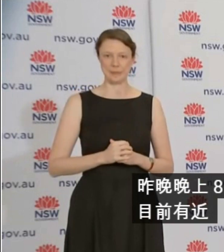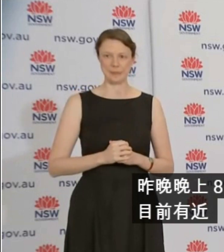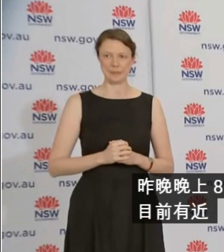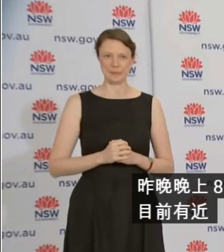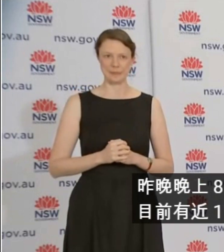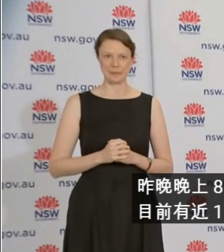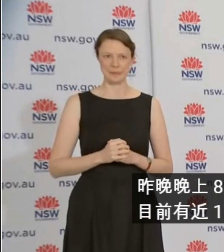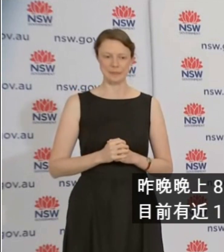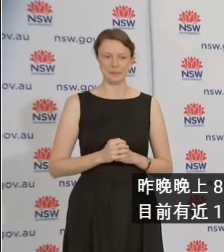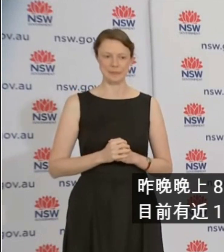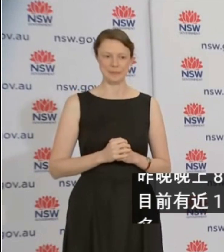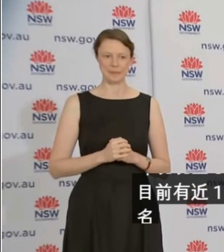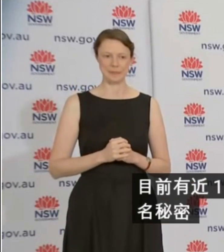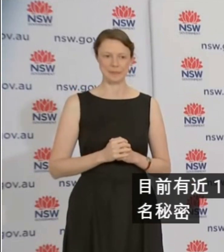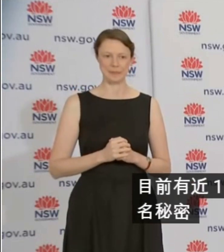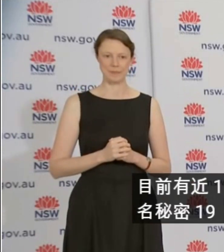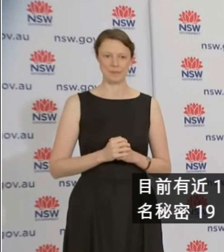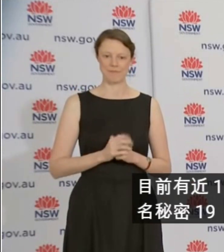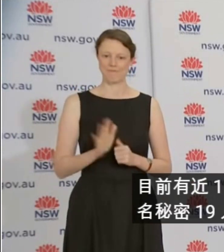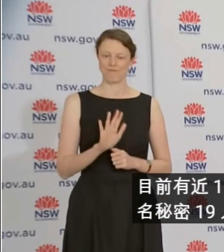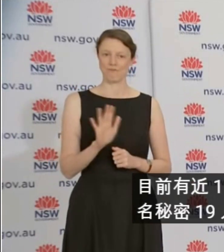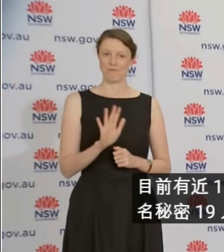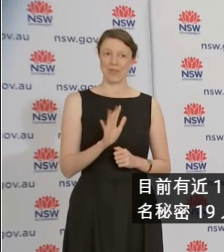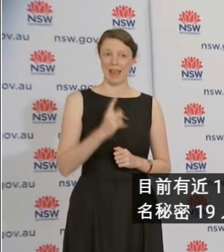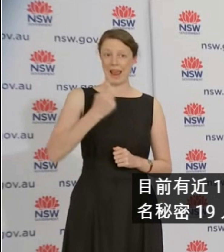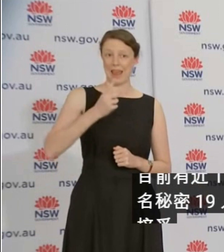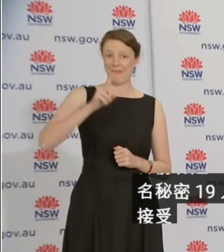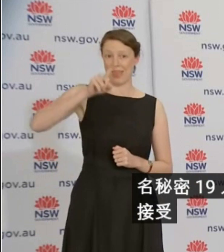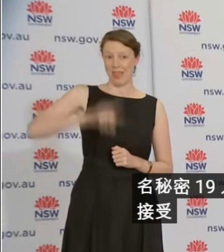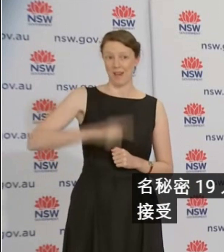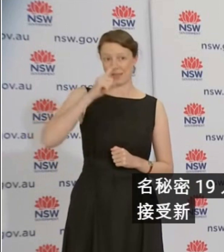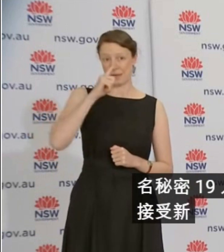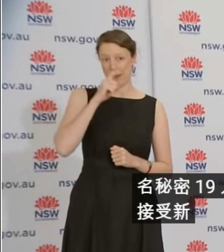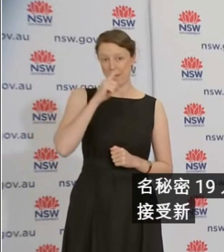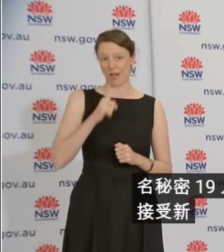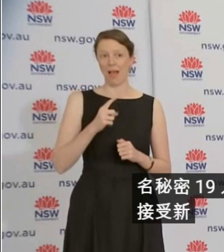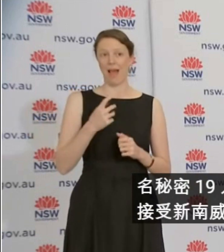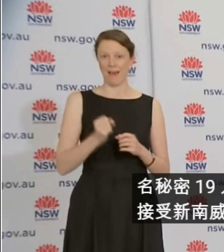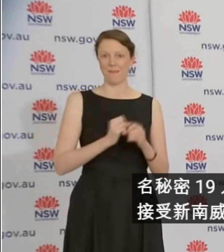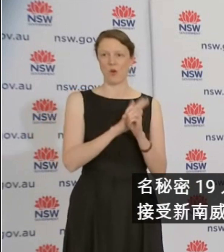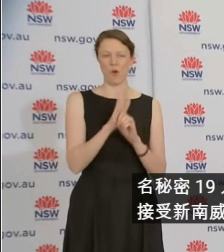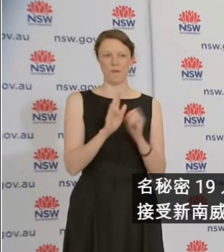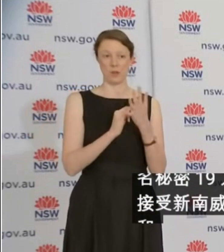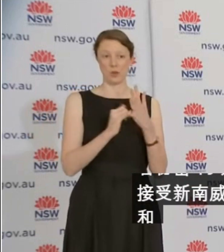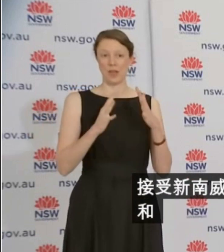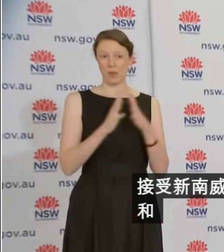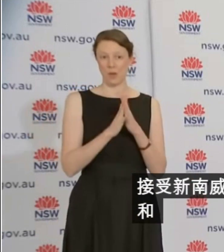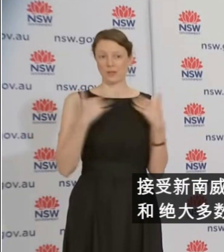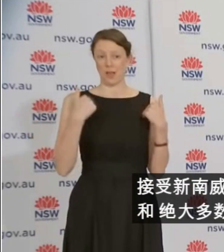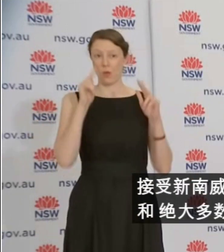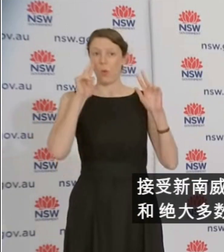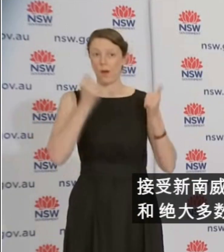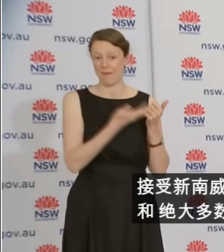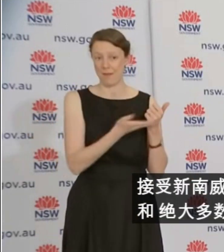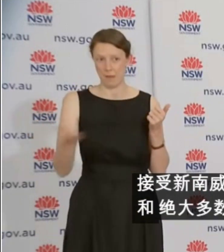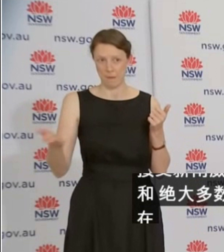Currently, there are close to 11,000 people with COVID-19 who are being cared for by New South Wales Health, and the vast